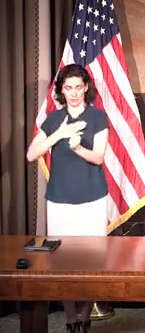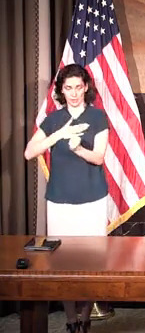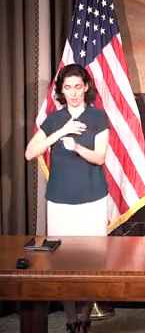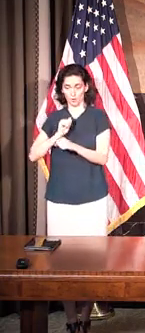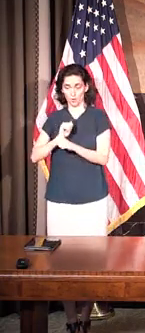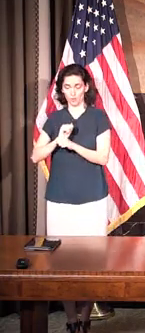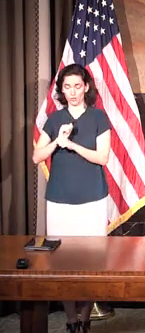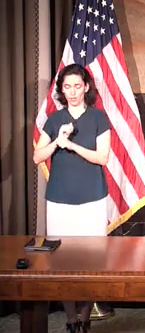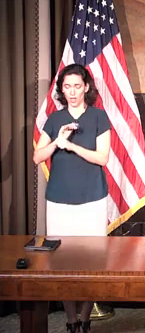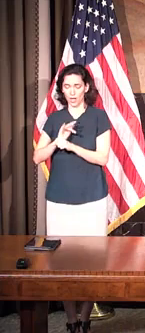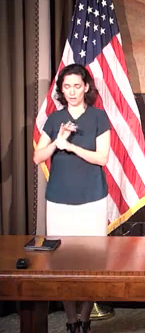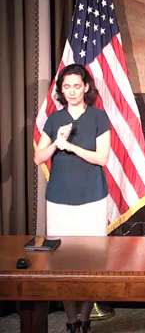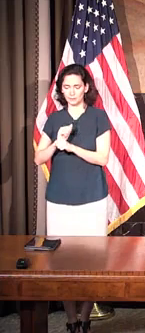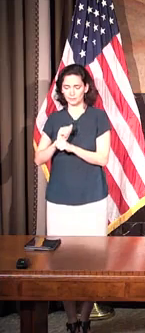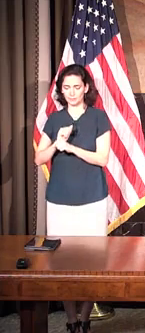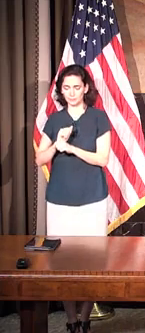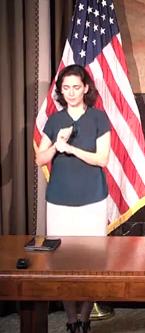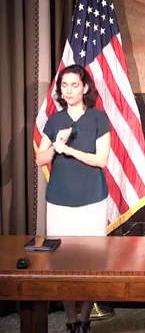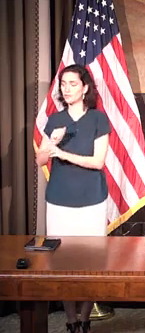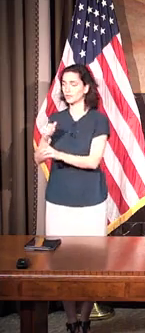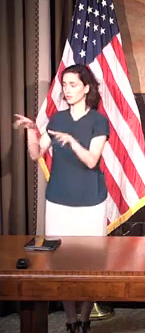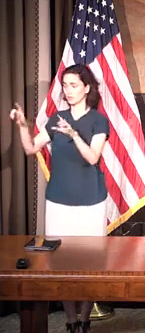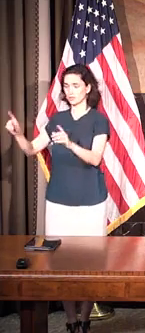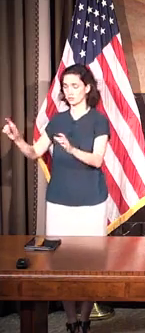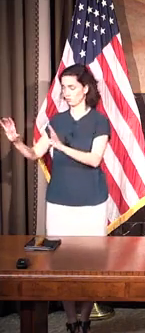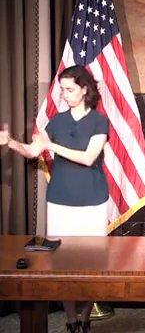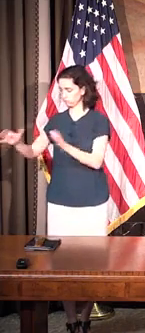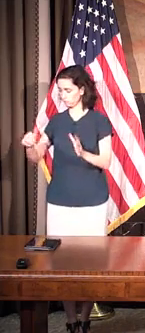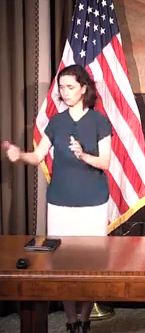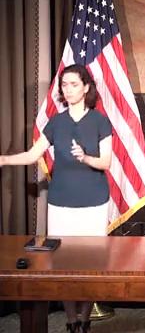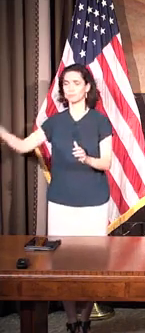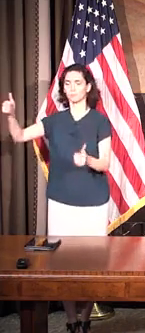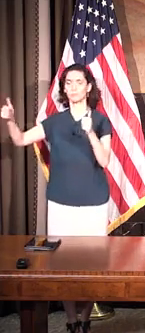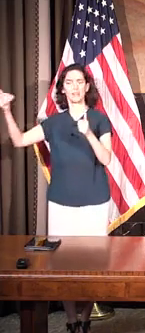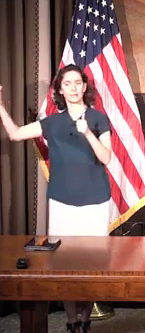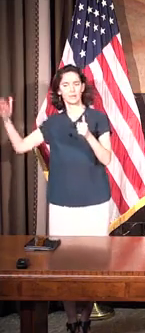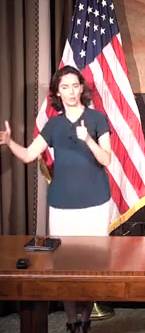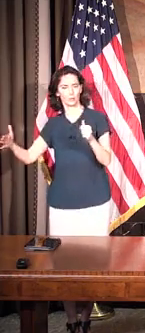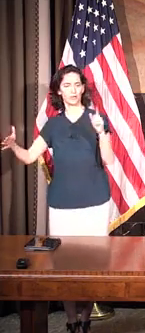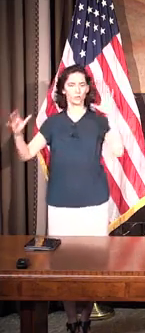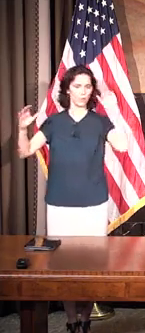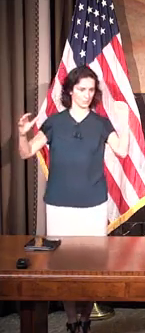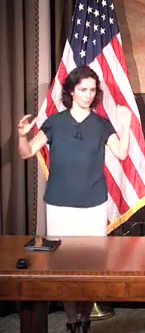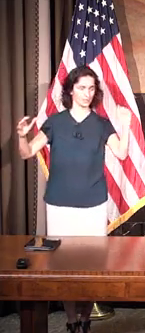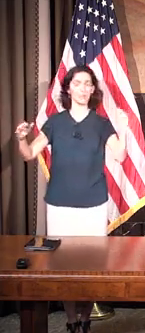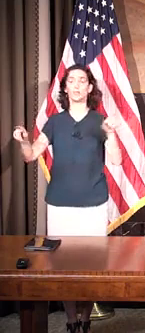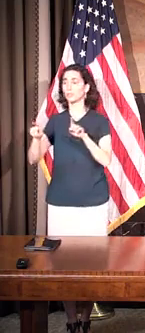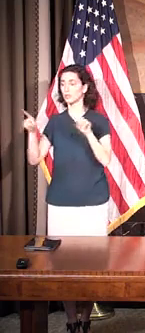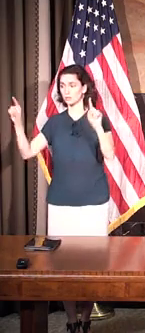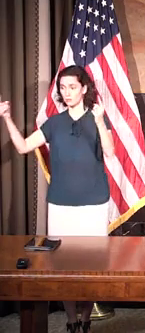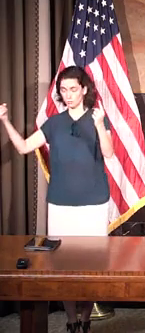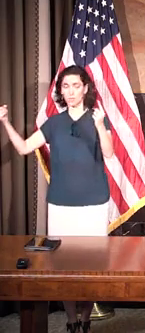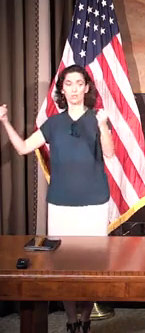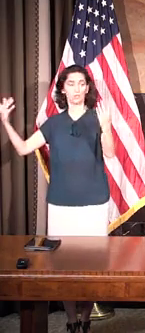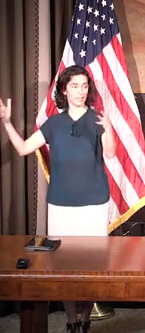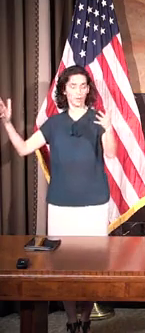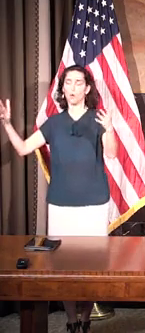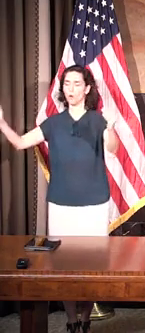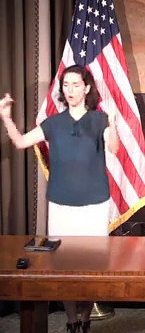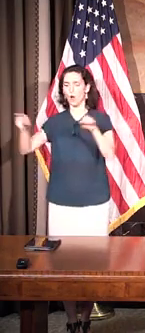to communicate with the Speaker and the President principally, but other rank and file members of both the House and the Senate as